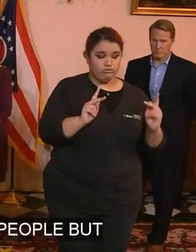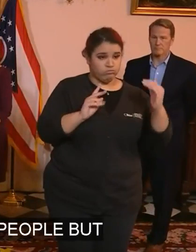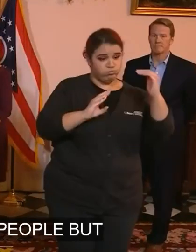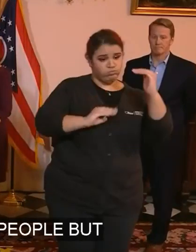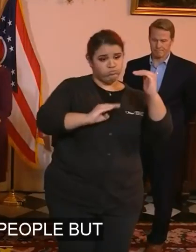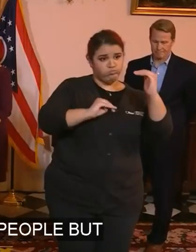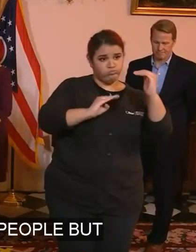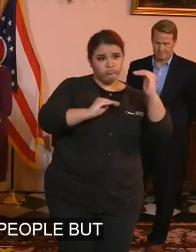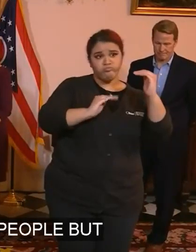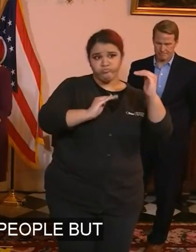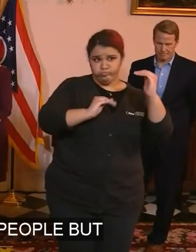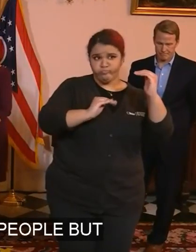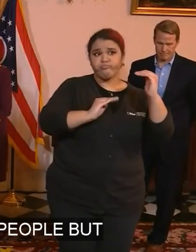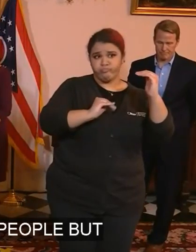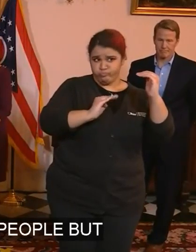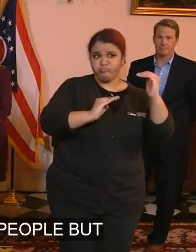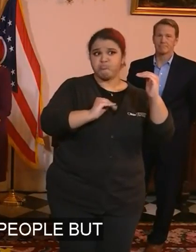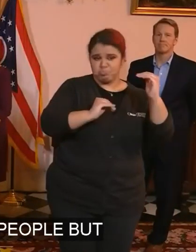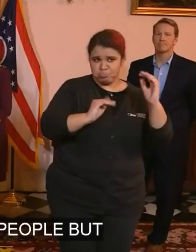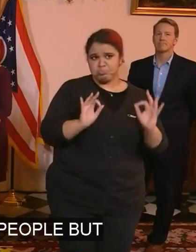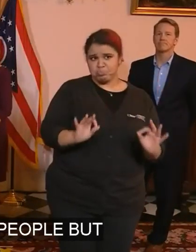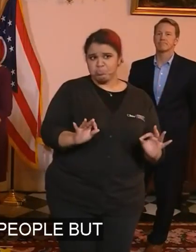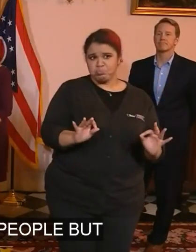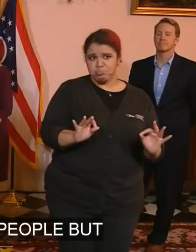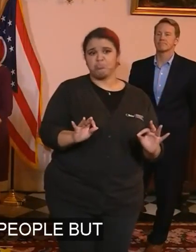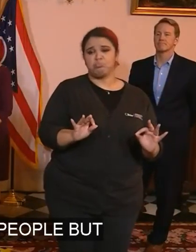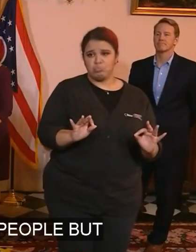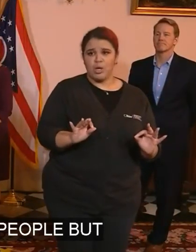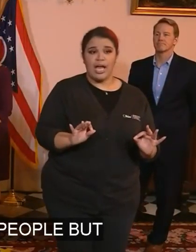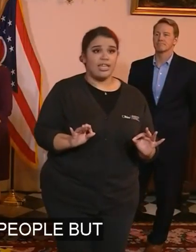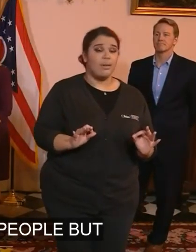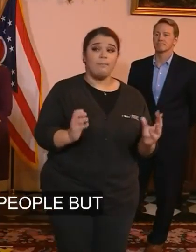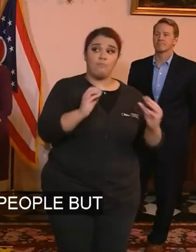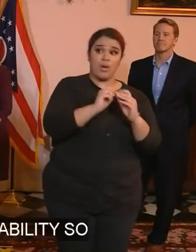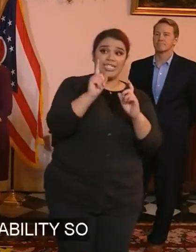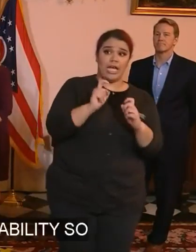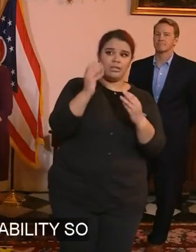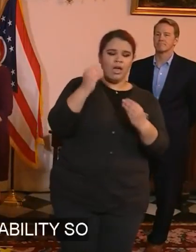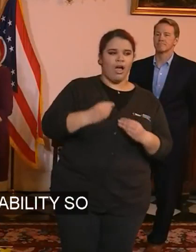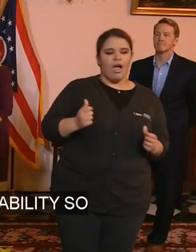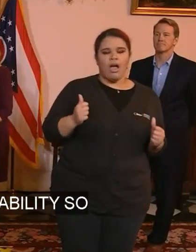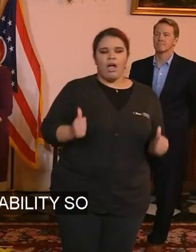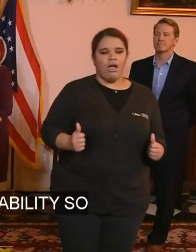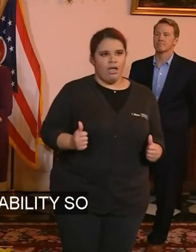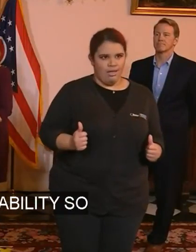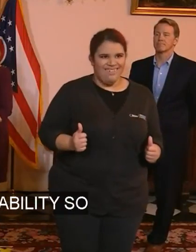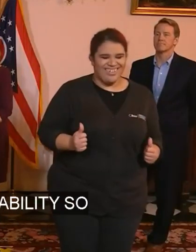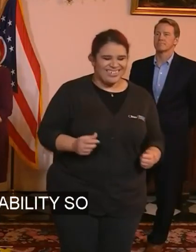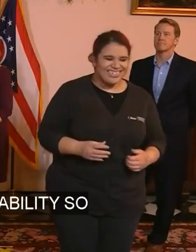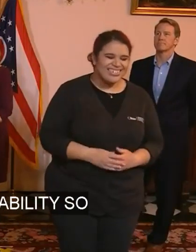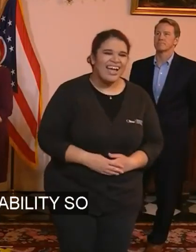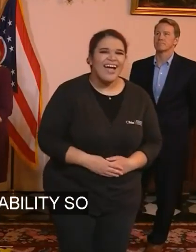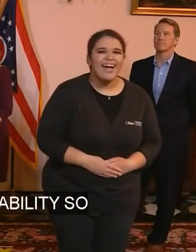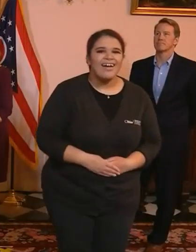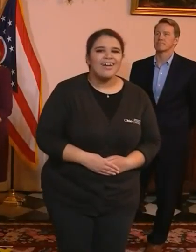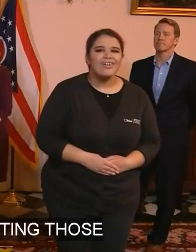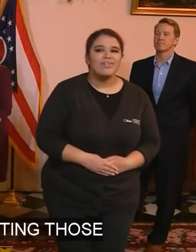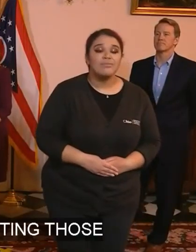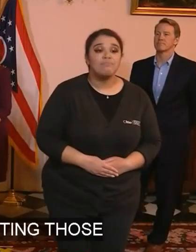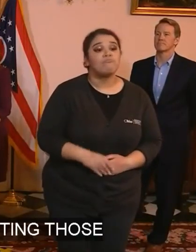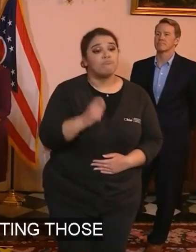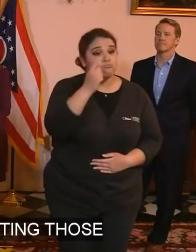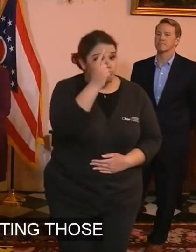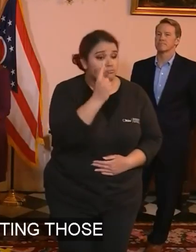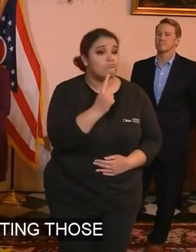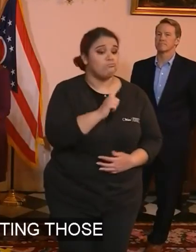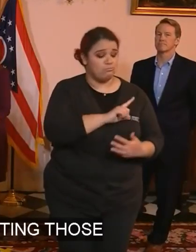more there, and we certainly are welcoming those tests and getting them to us as quickly as possible. But there are private